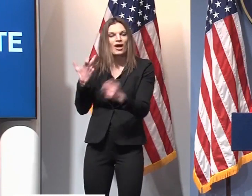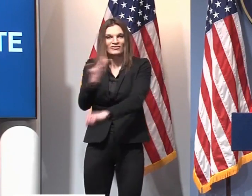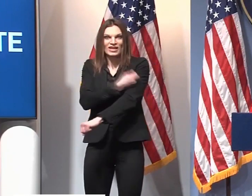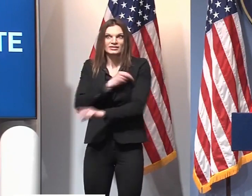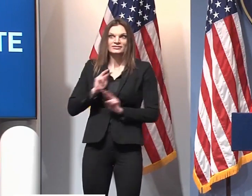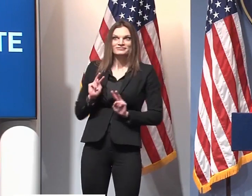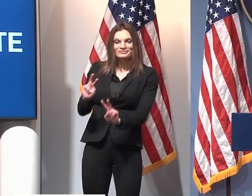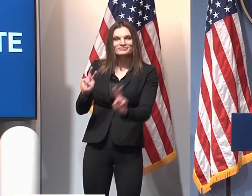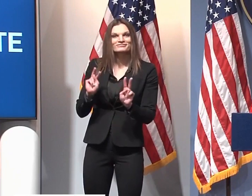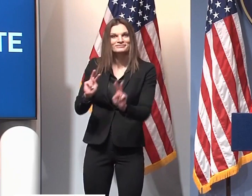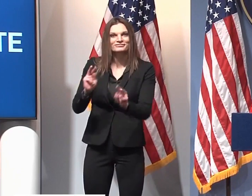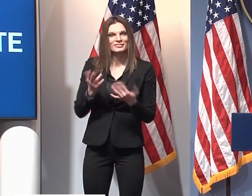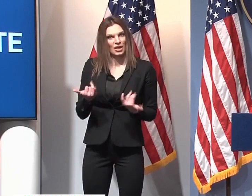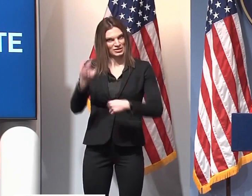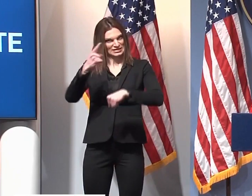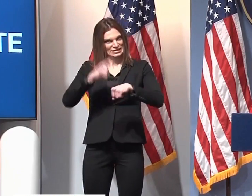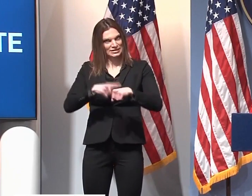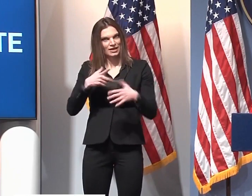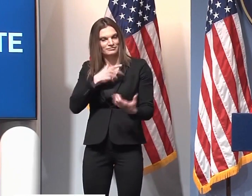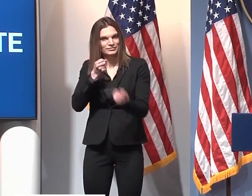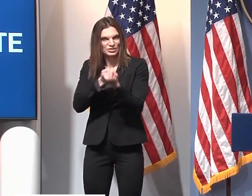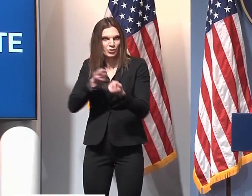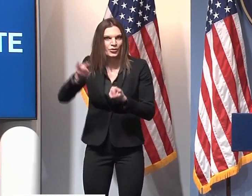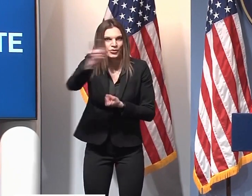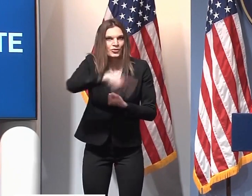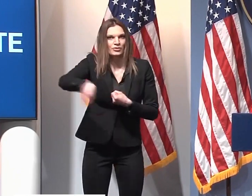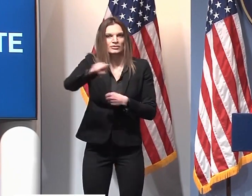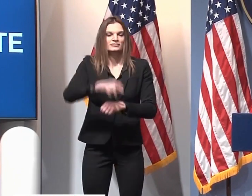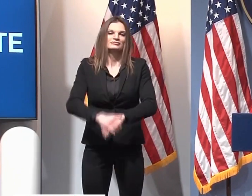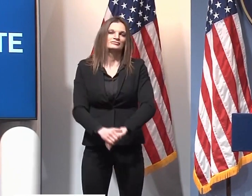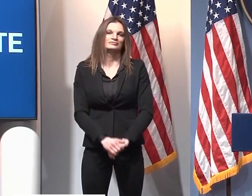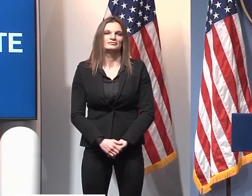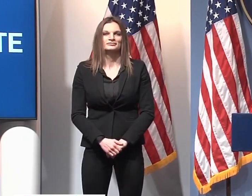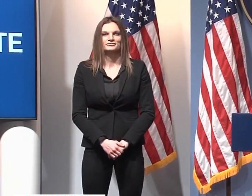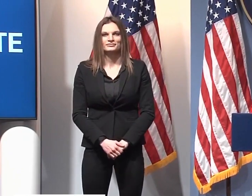to get this done. And let's get these dollars out there and stop sitting on them.